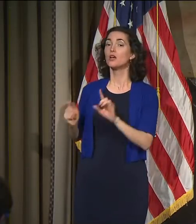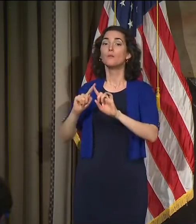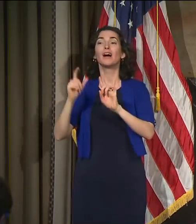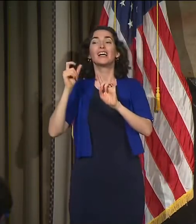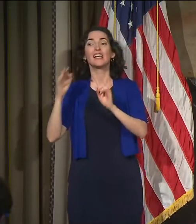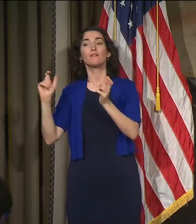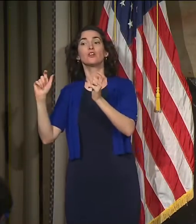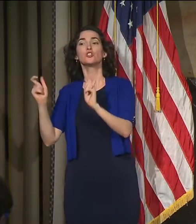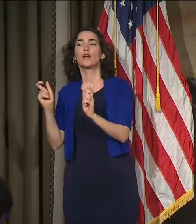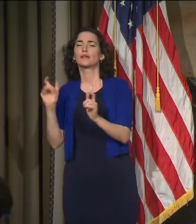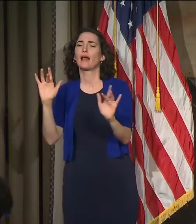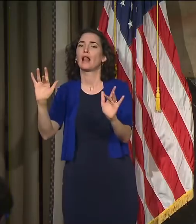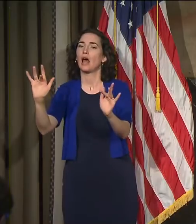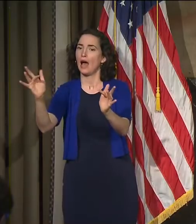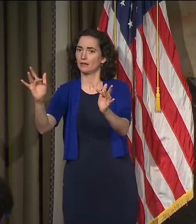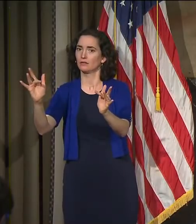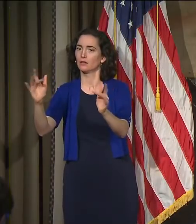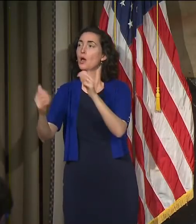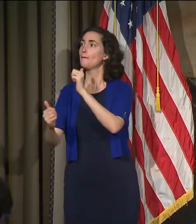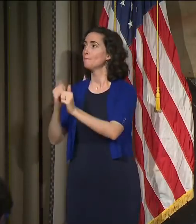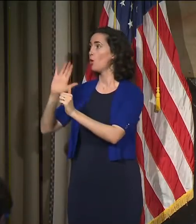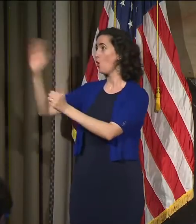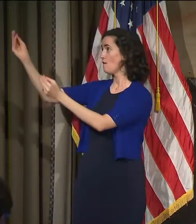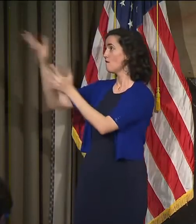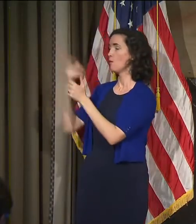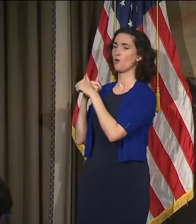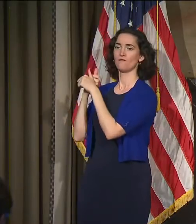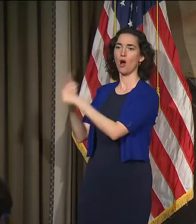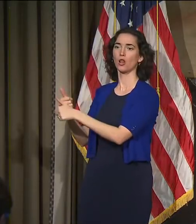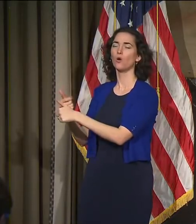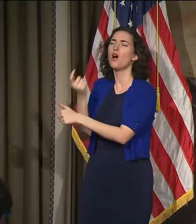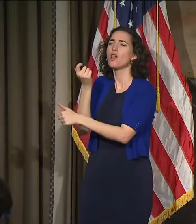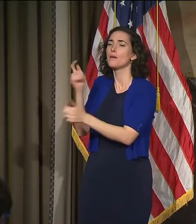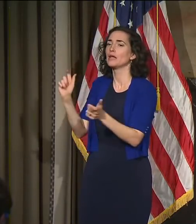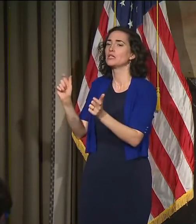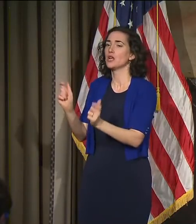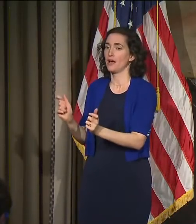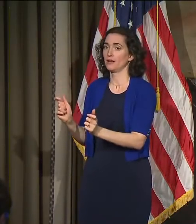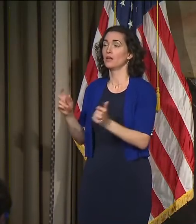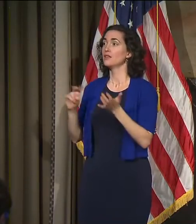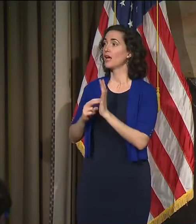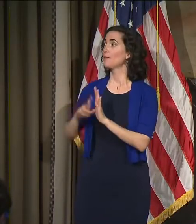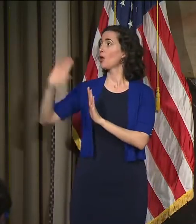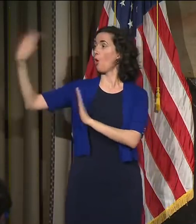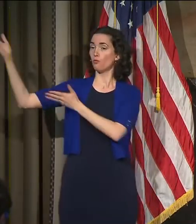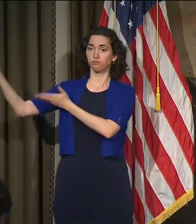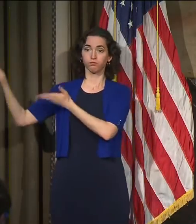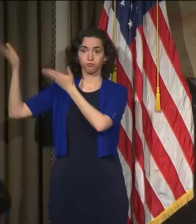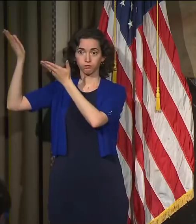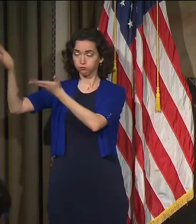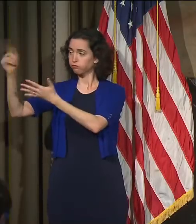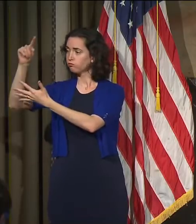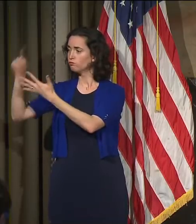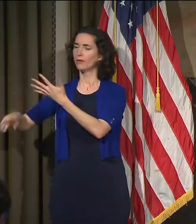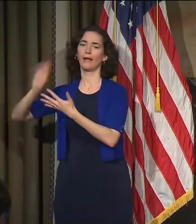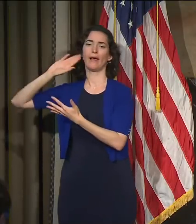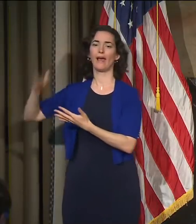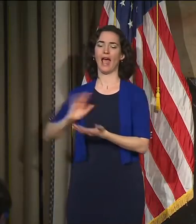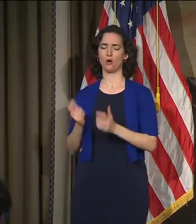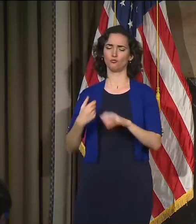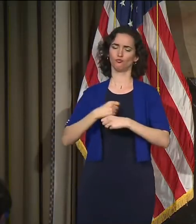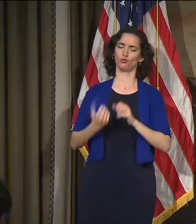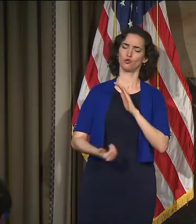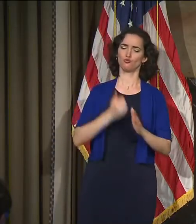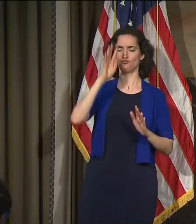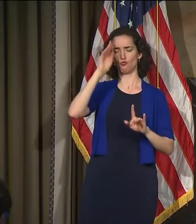they're going to be on the margins. So our priorities will not look markedly different from what the ACIP